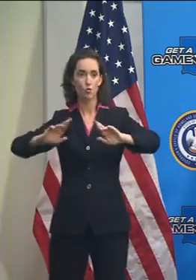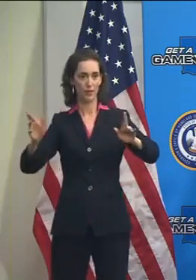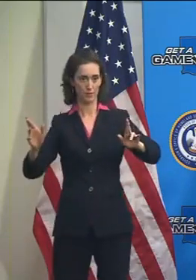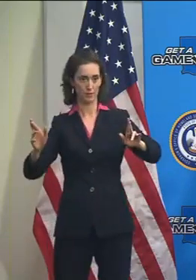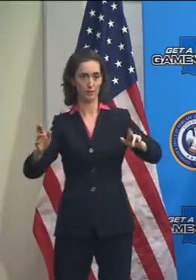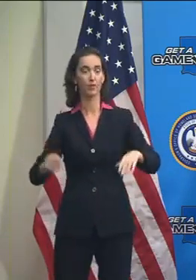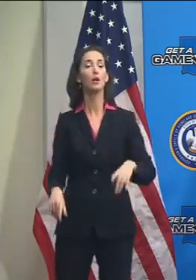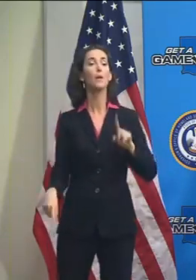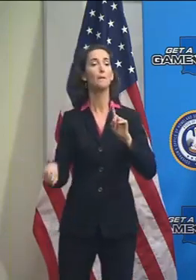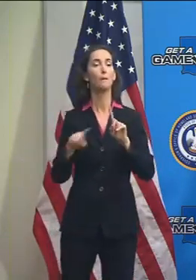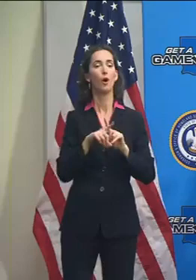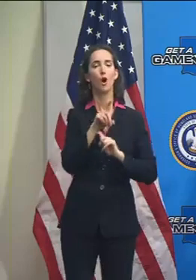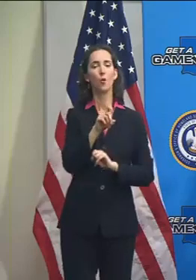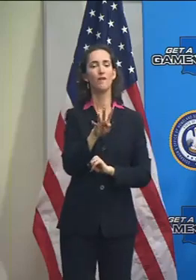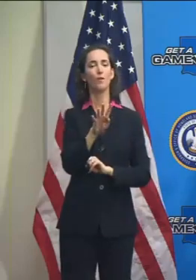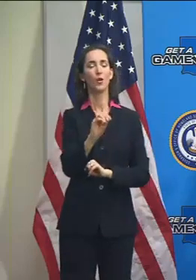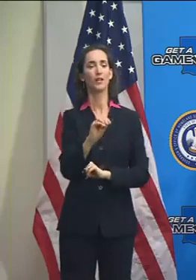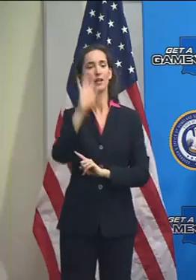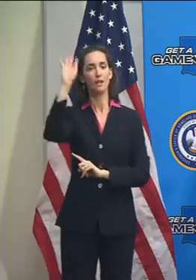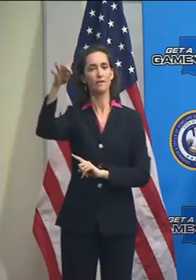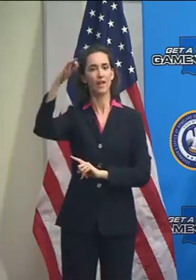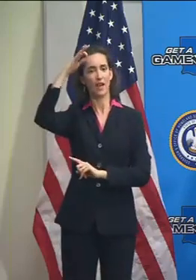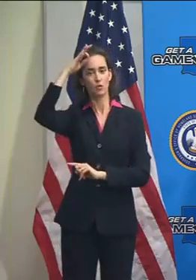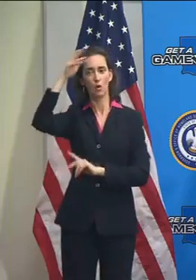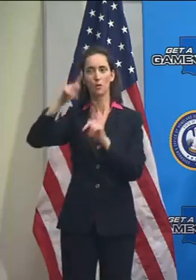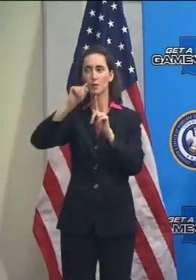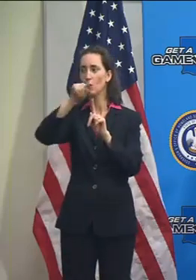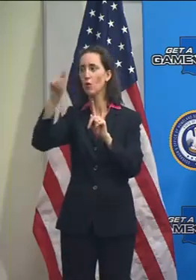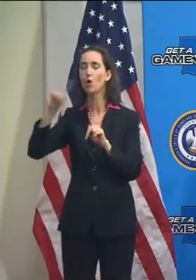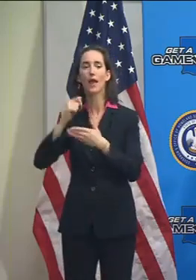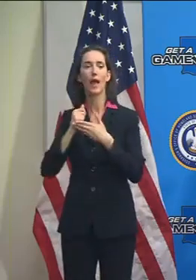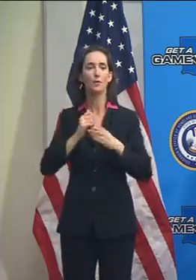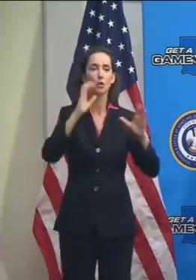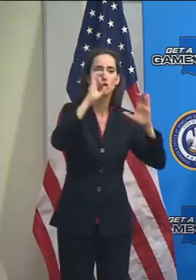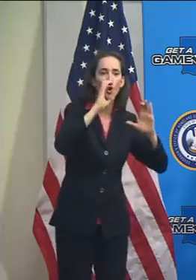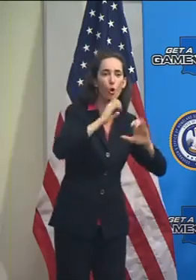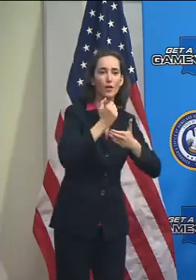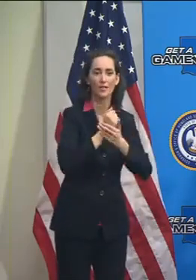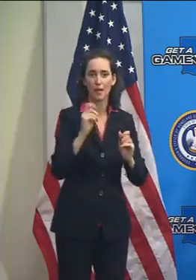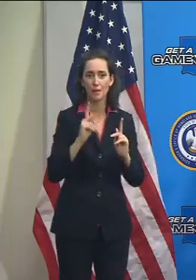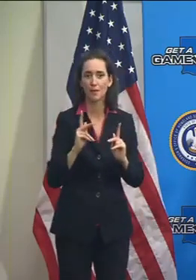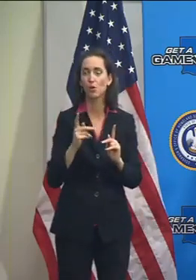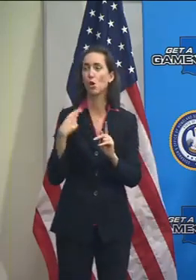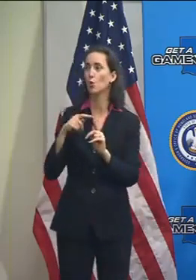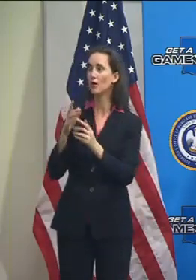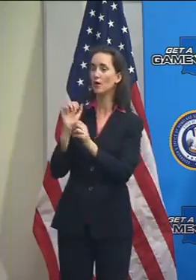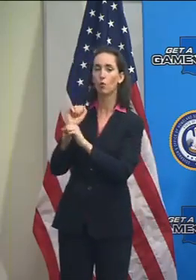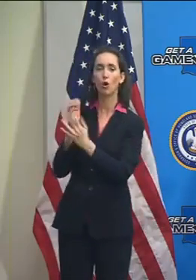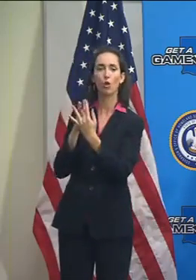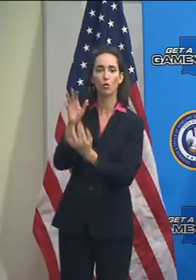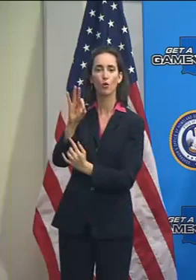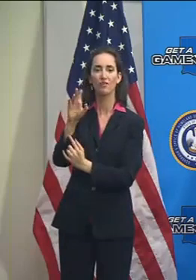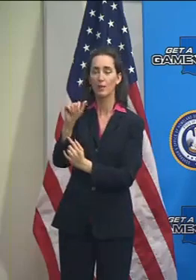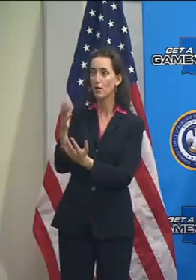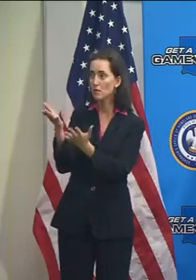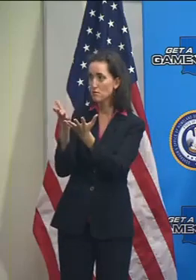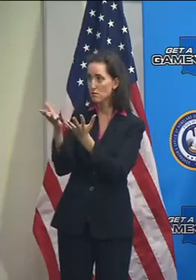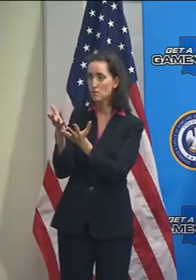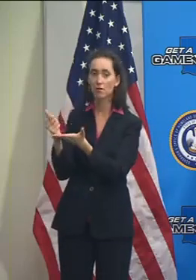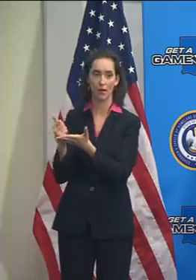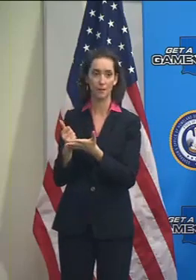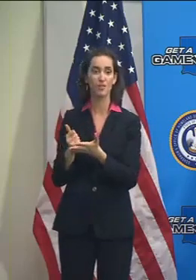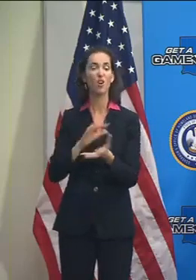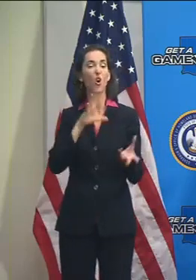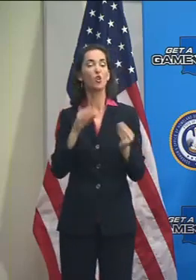then there are another 140 or so federal personnel for search and rescue that we're working through FEMA. Altogether, more